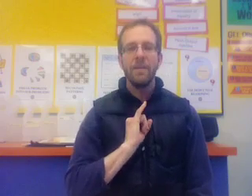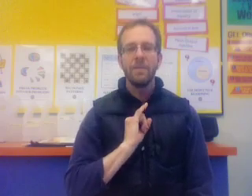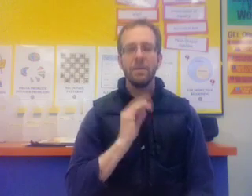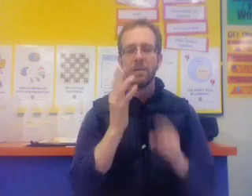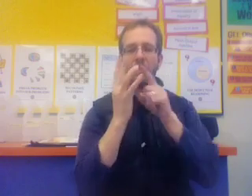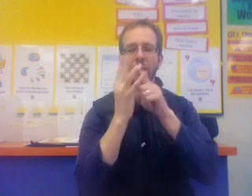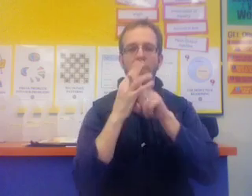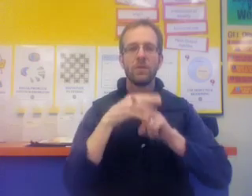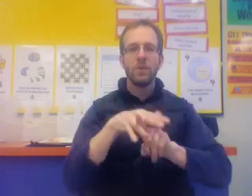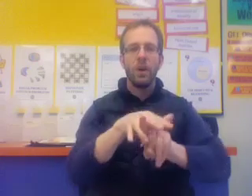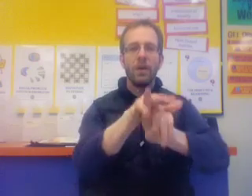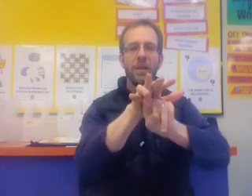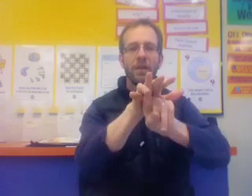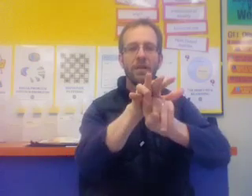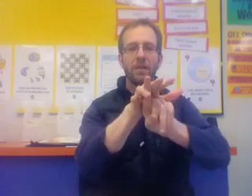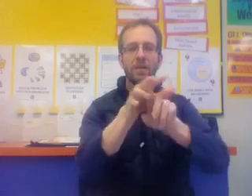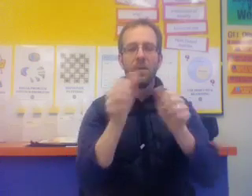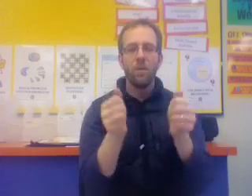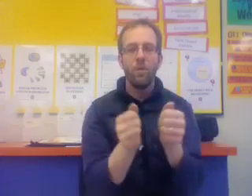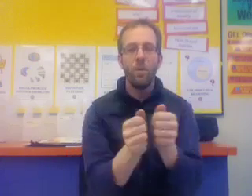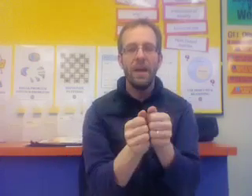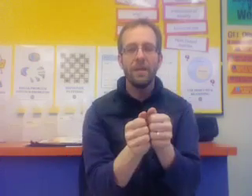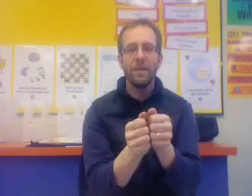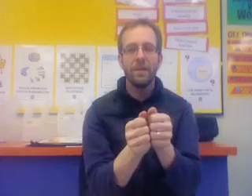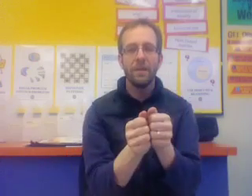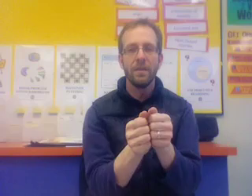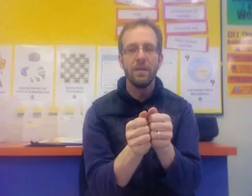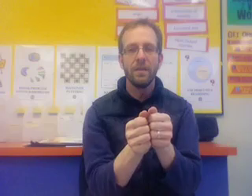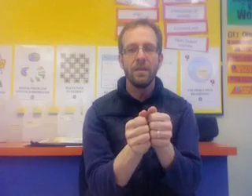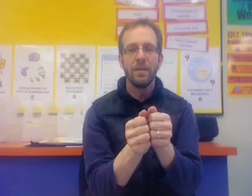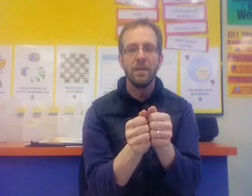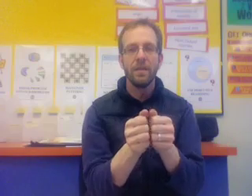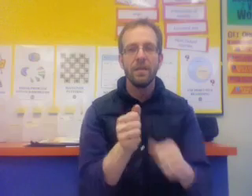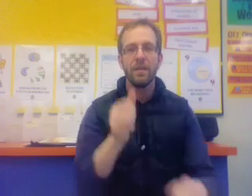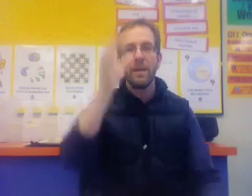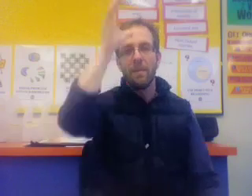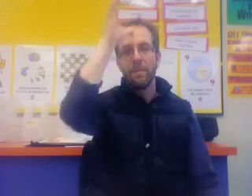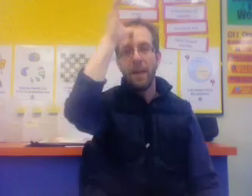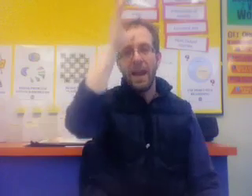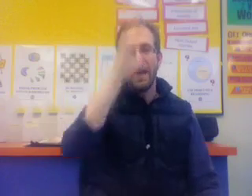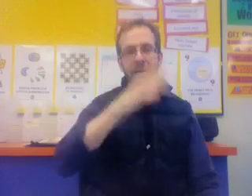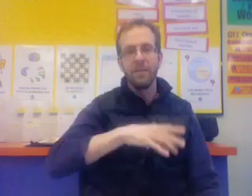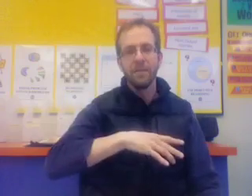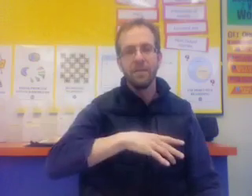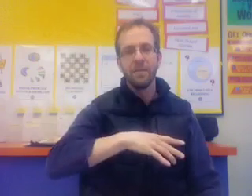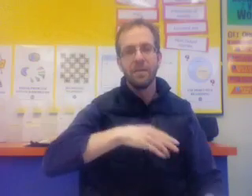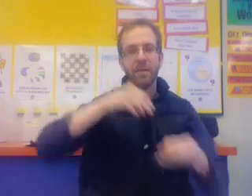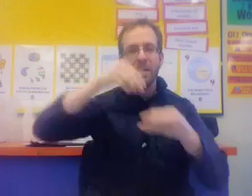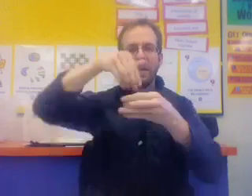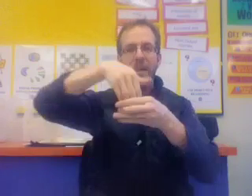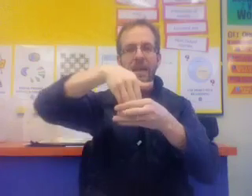I'm starting with the man